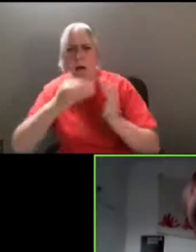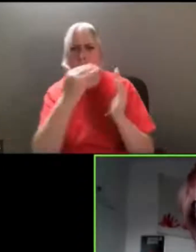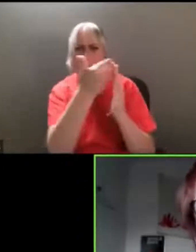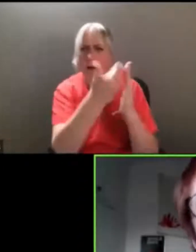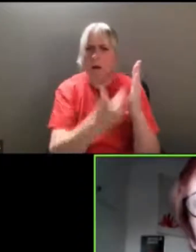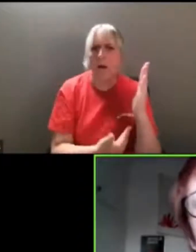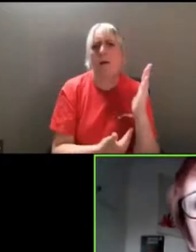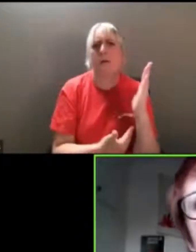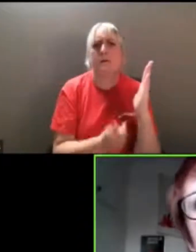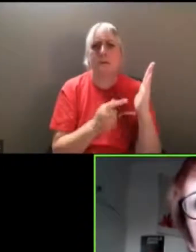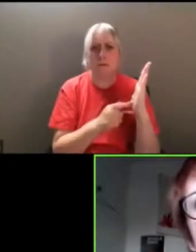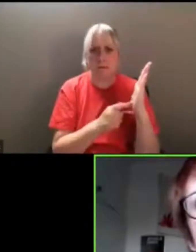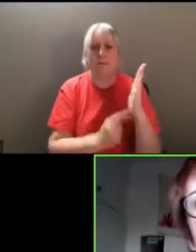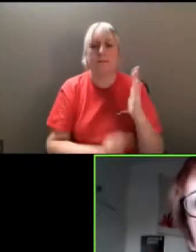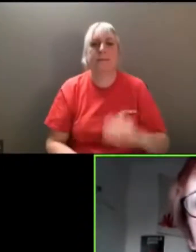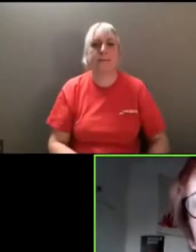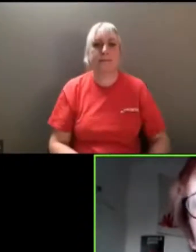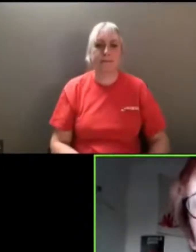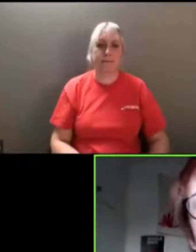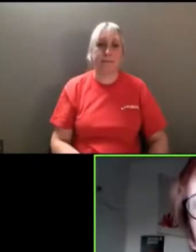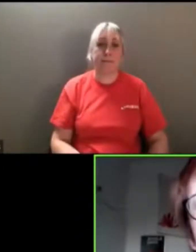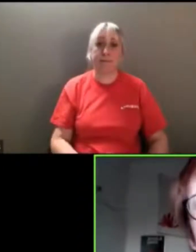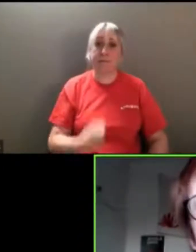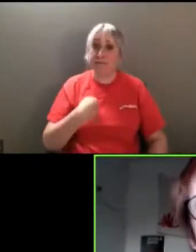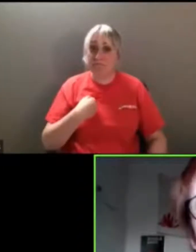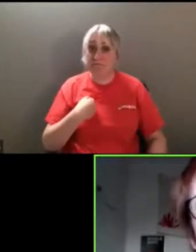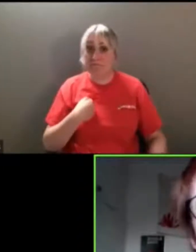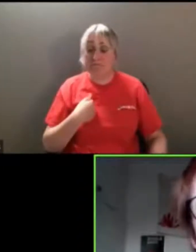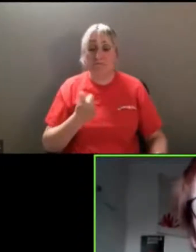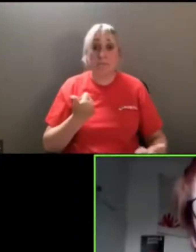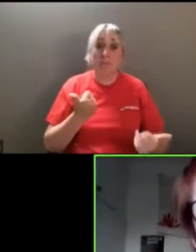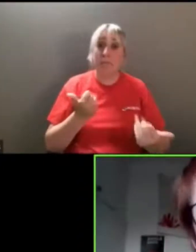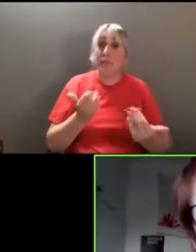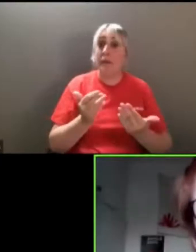I think I enjoyed being able to write down our